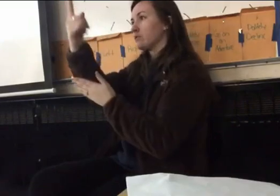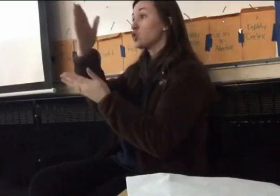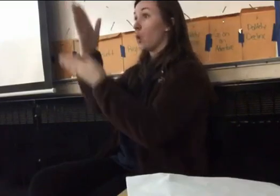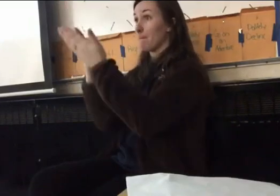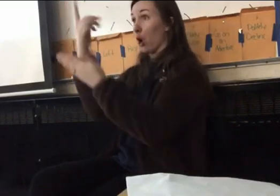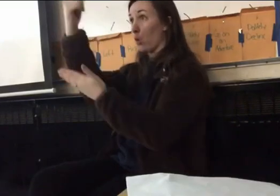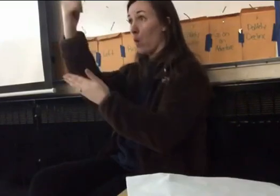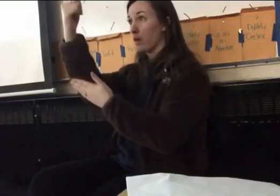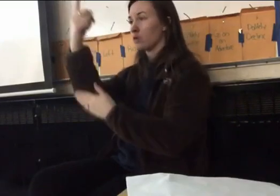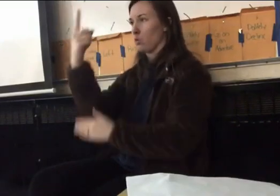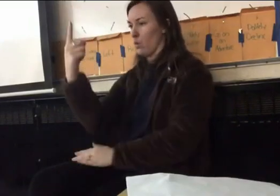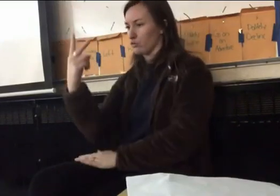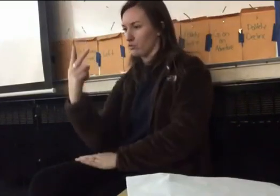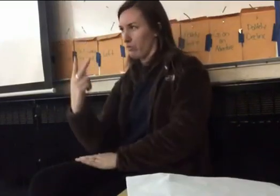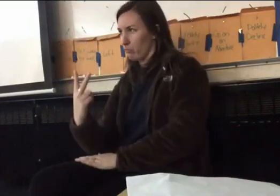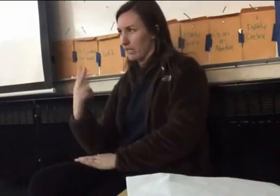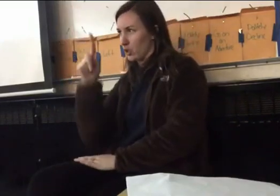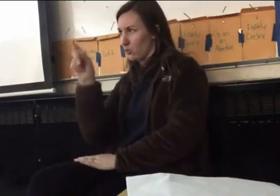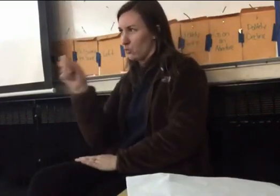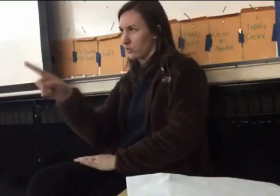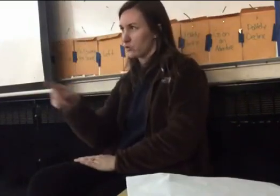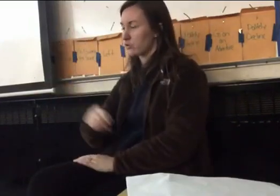the first part of the painting.